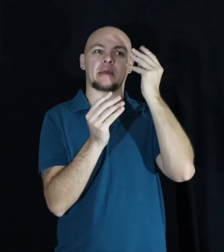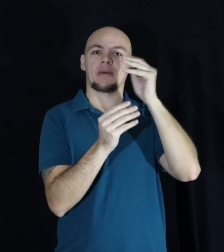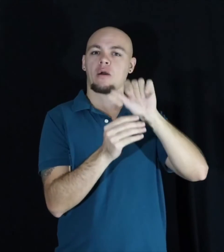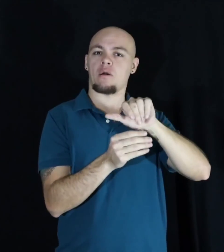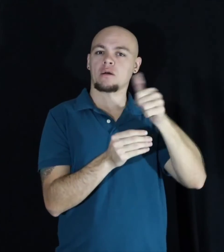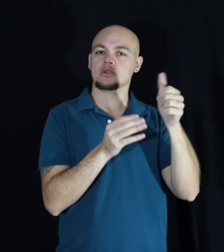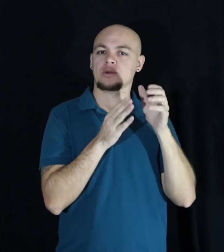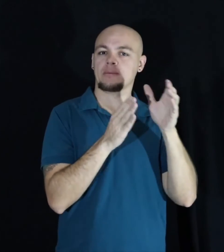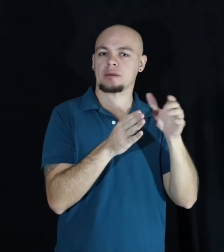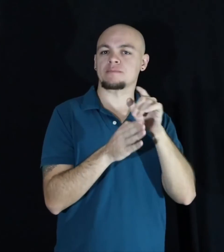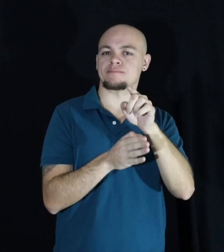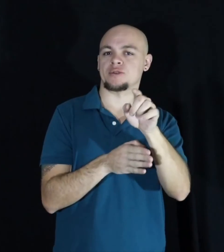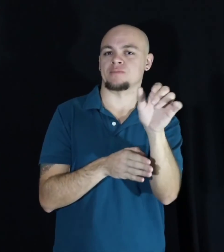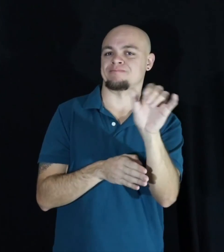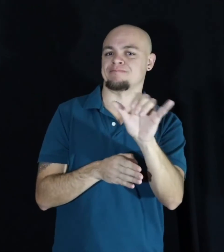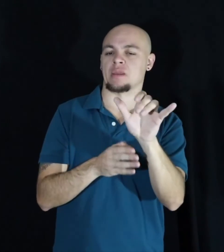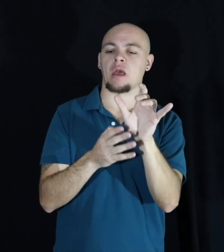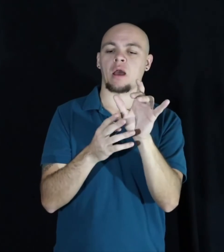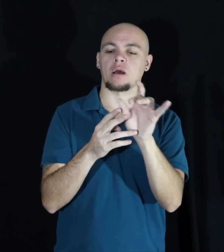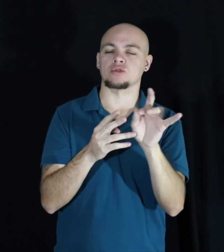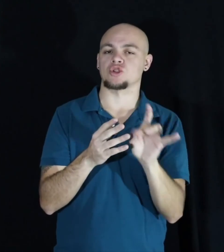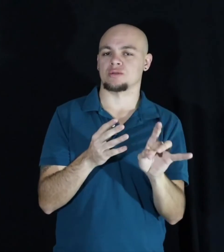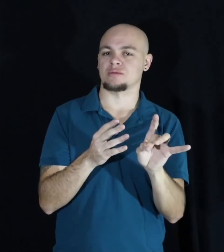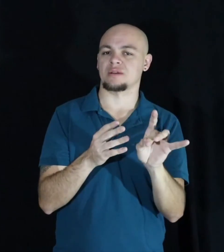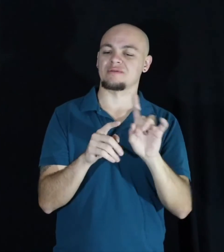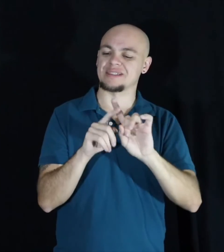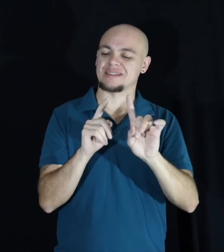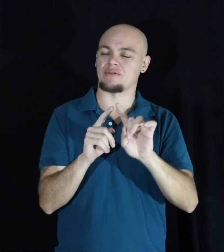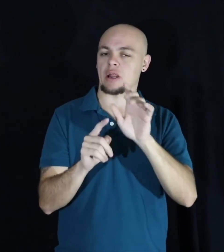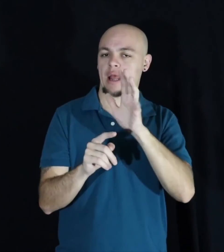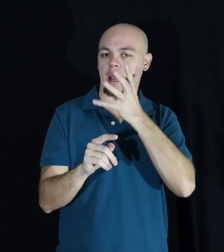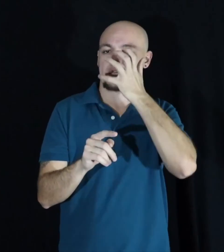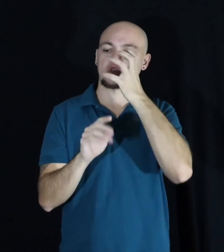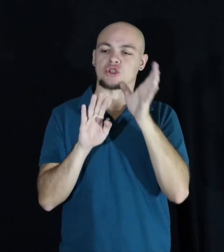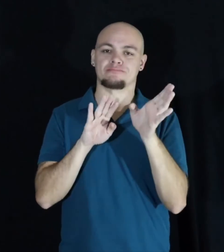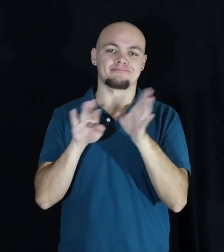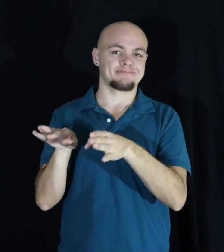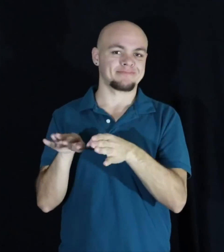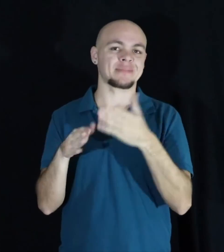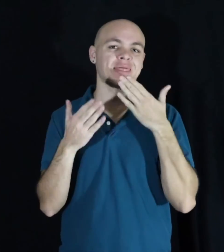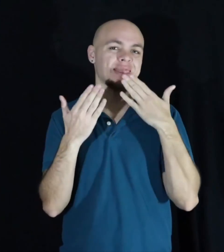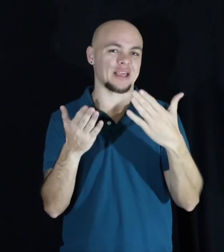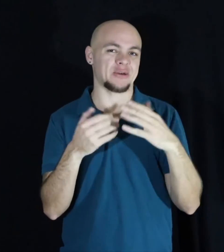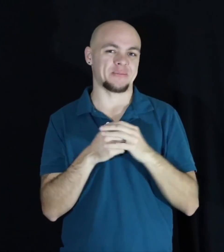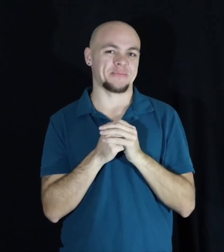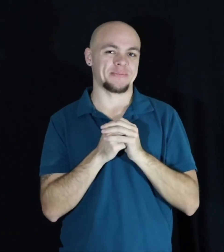And you too can opt out of anger. Thank you.